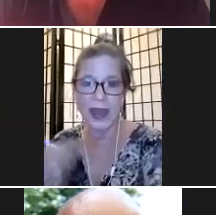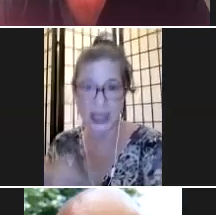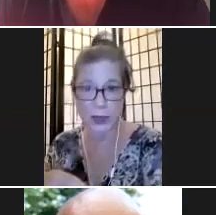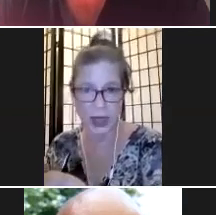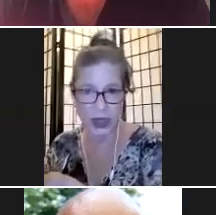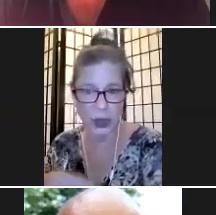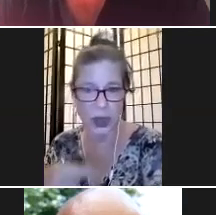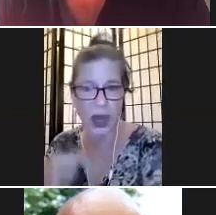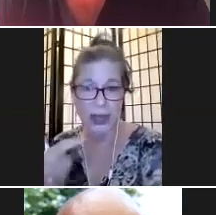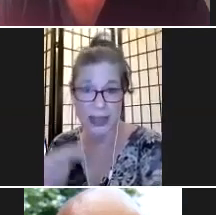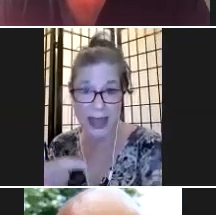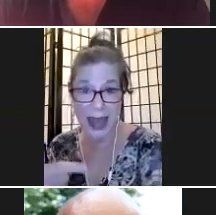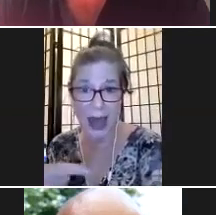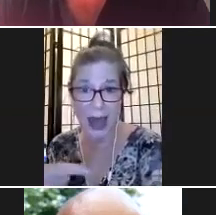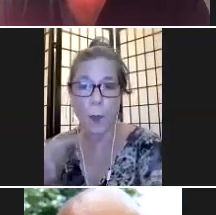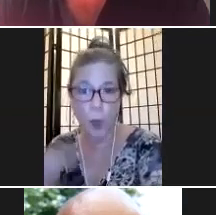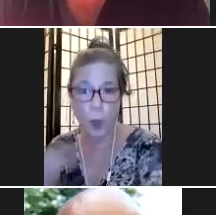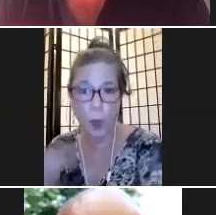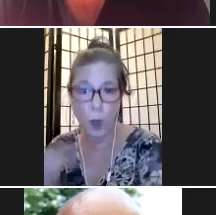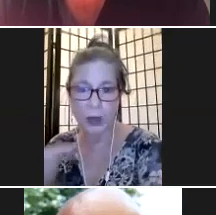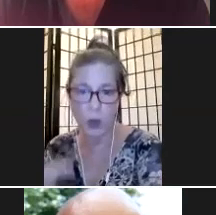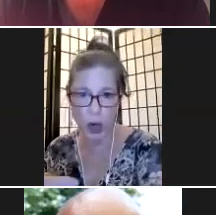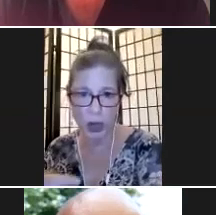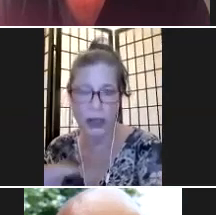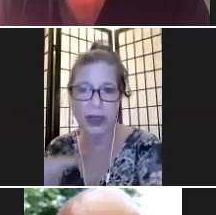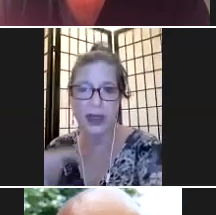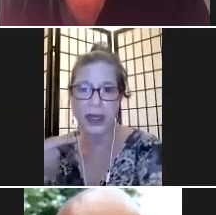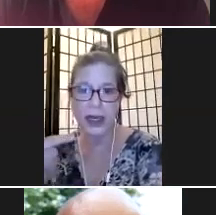And that's being utilized now more